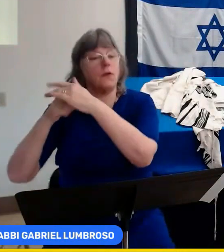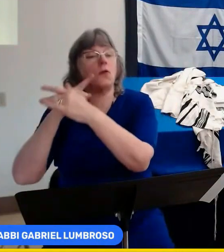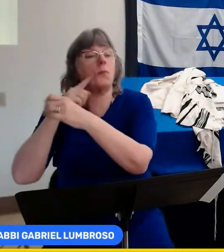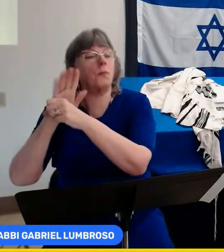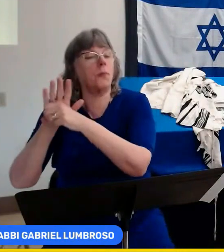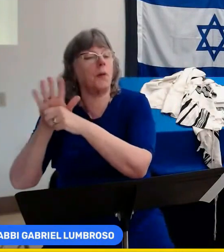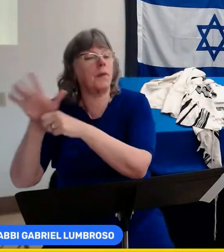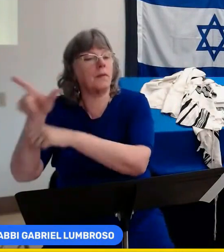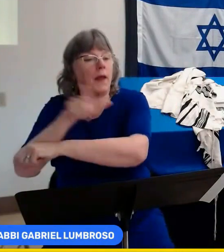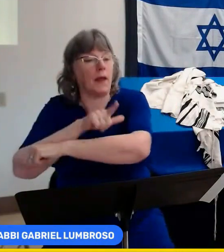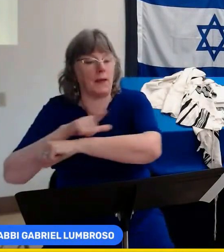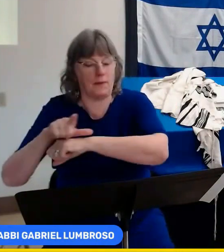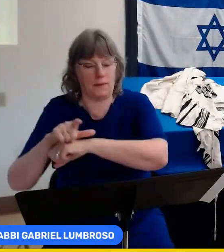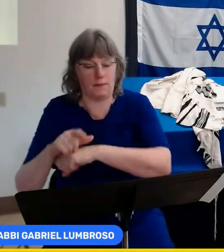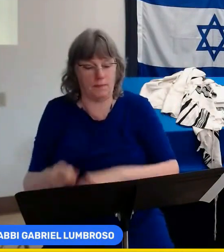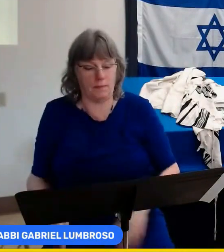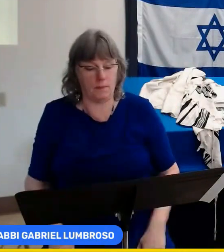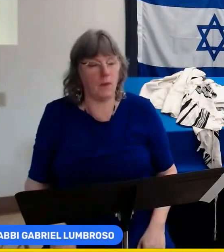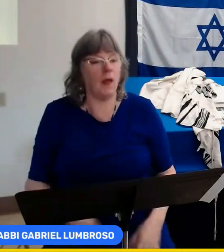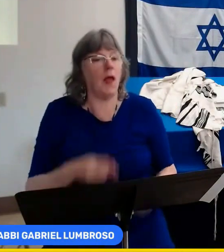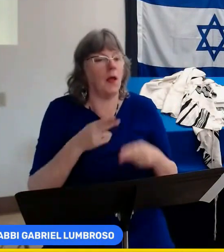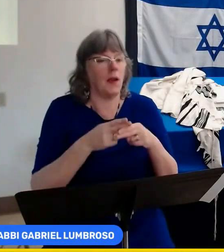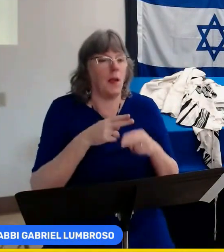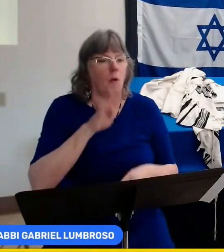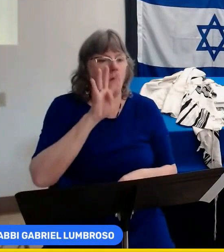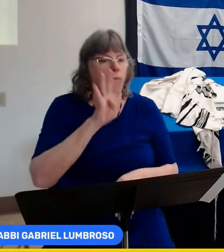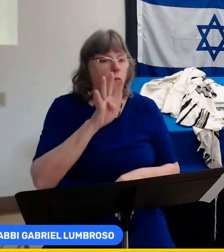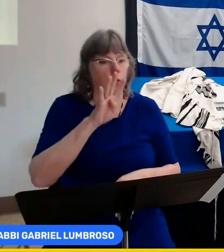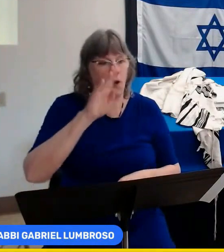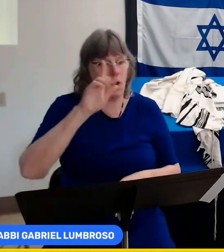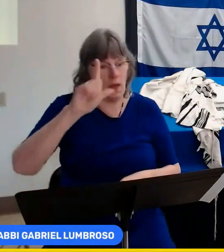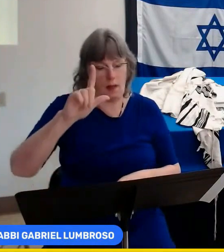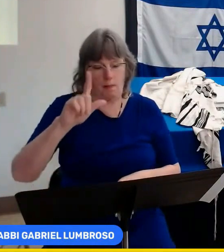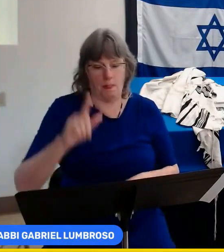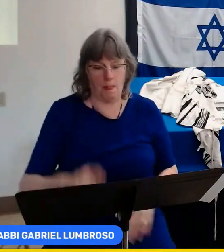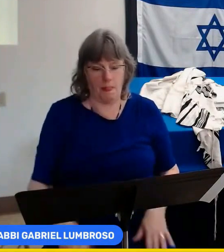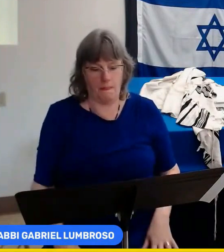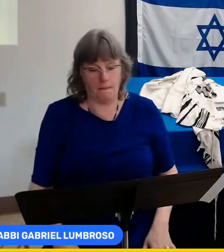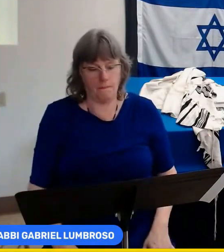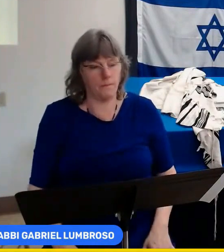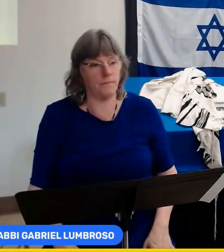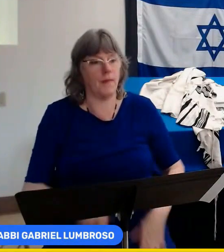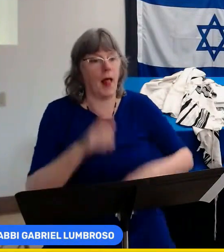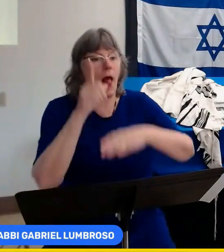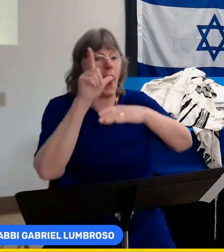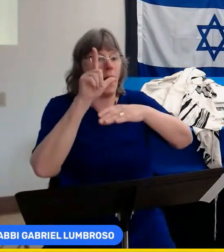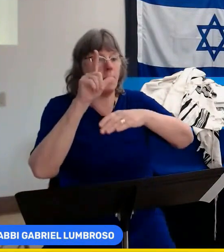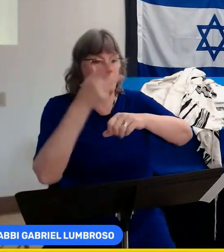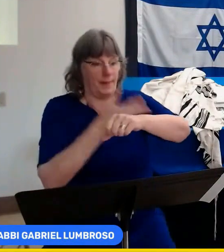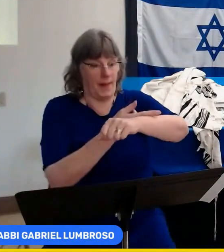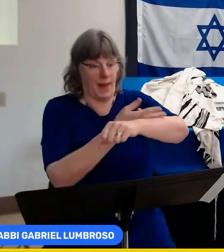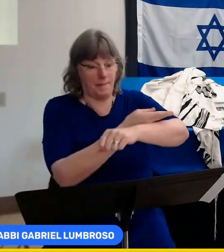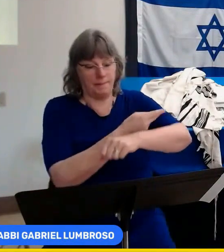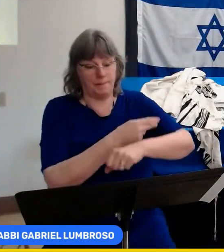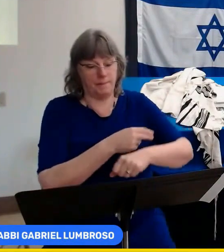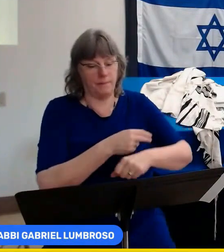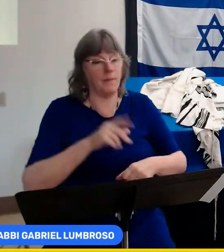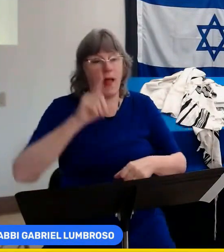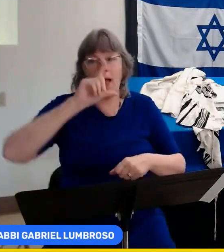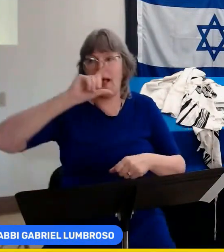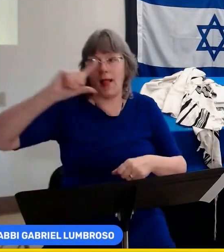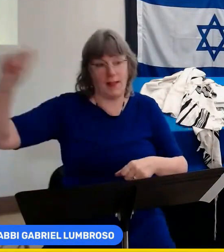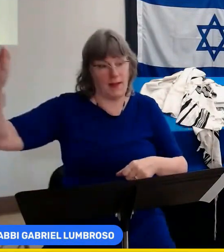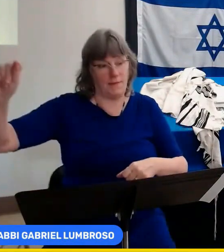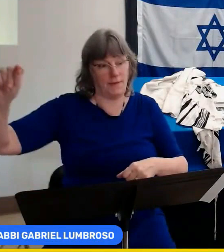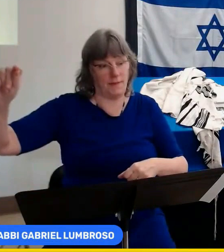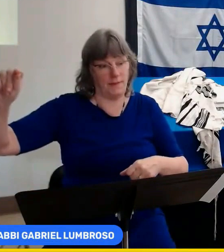So we could call that the four L's. The four L's of Lamb, leave, learn,